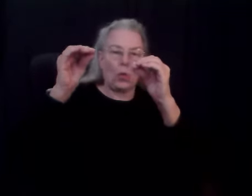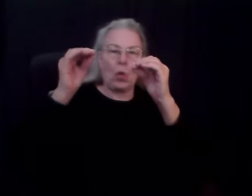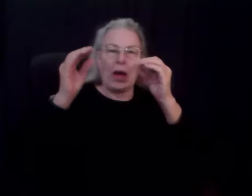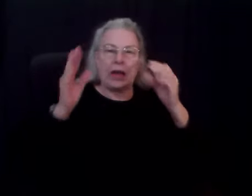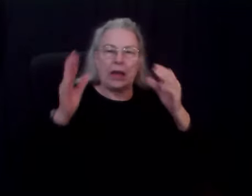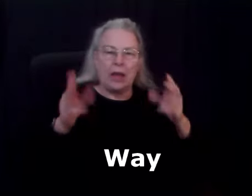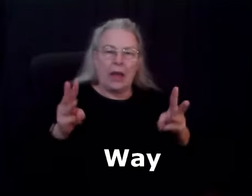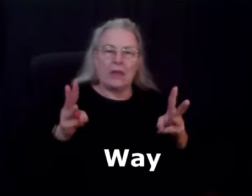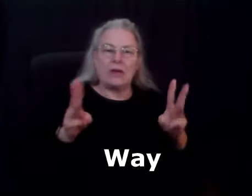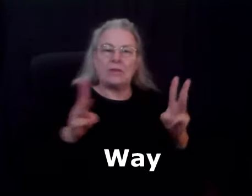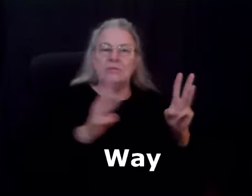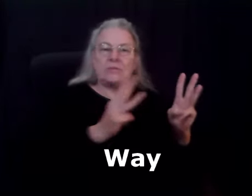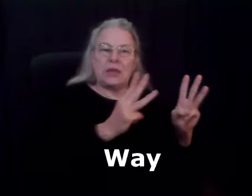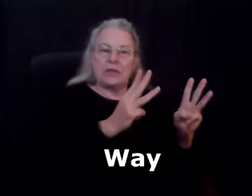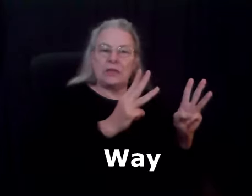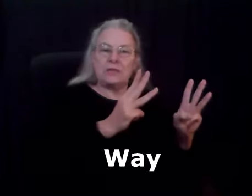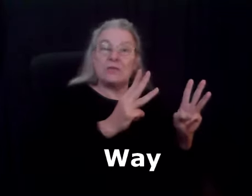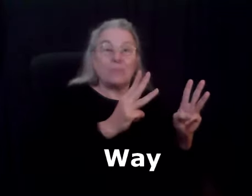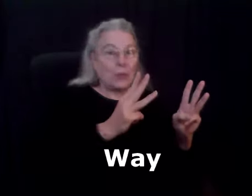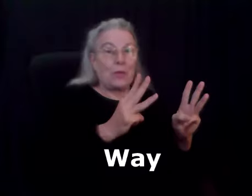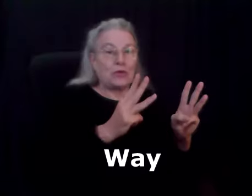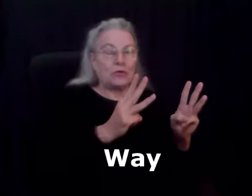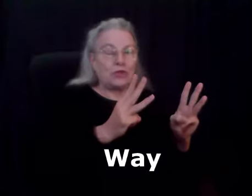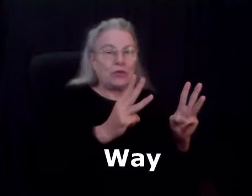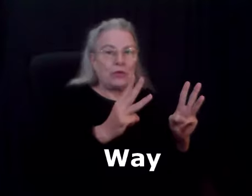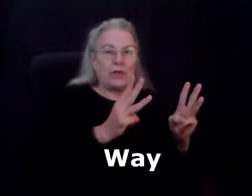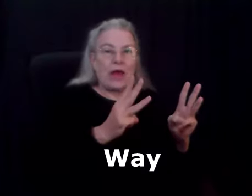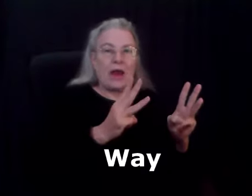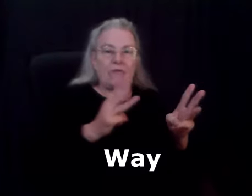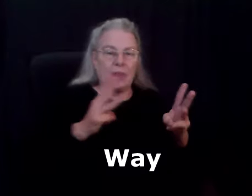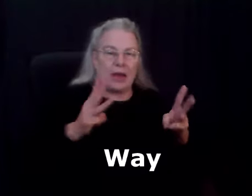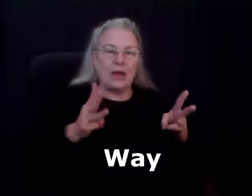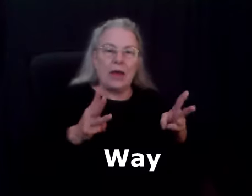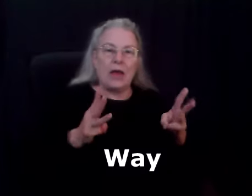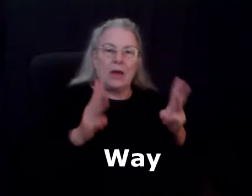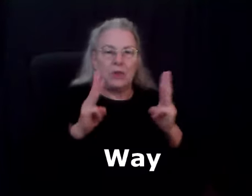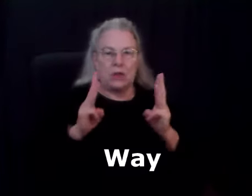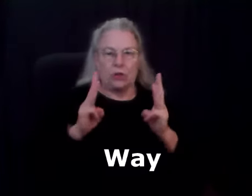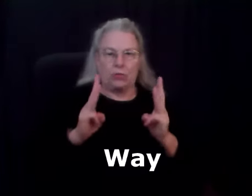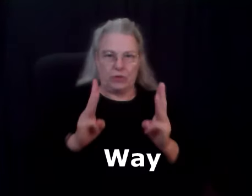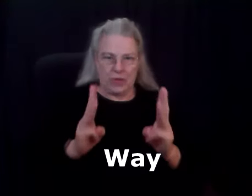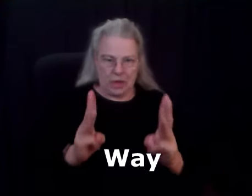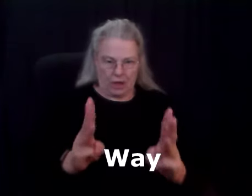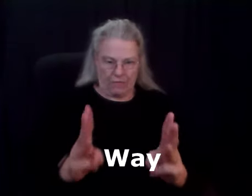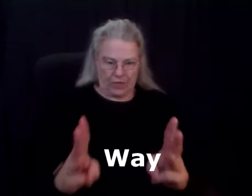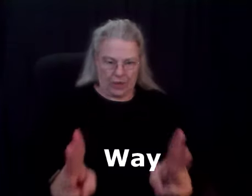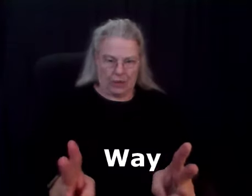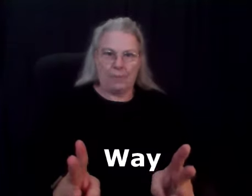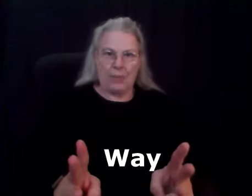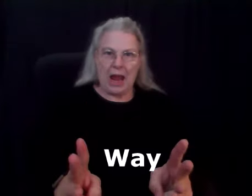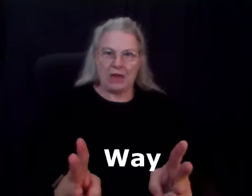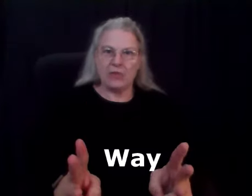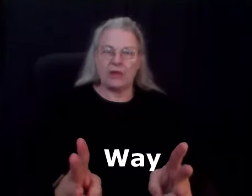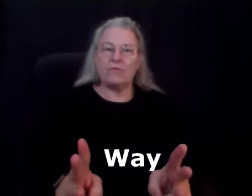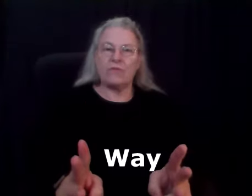Way. And the W's, remember I told you you need that alphabet. You think of a path in front of